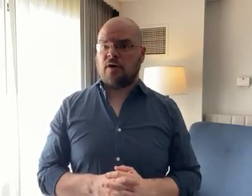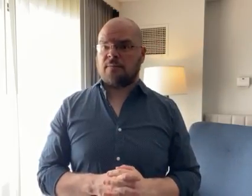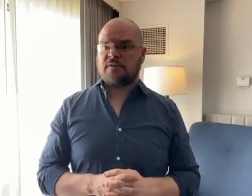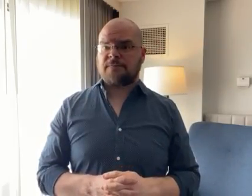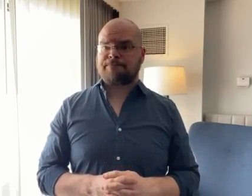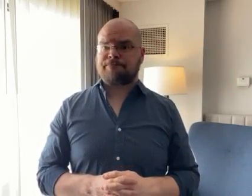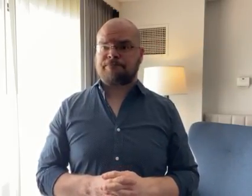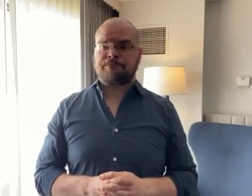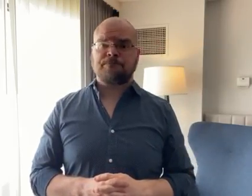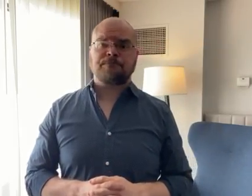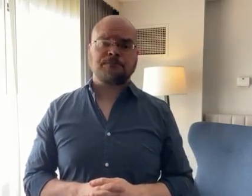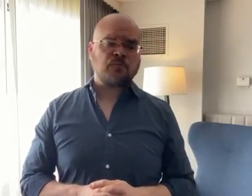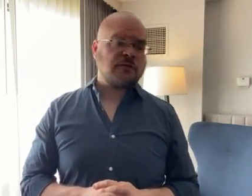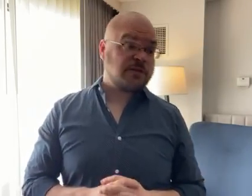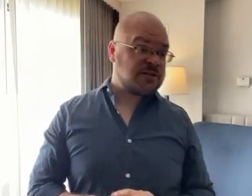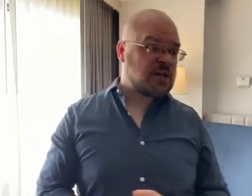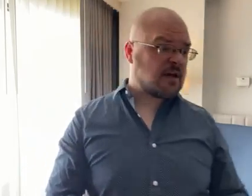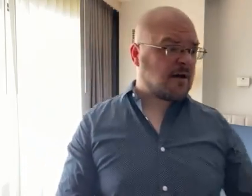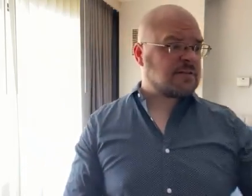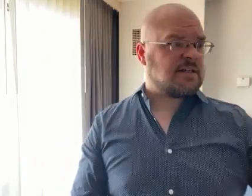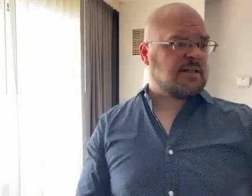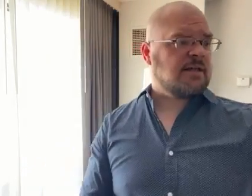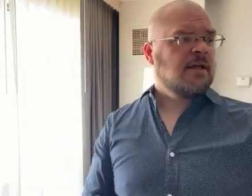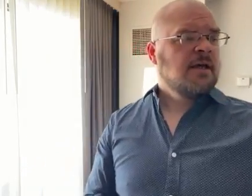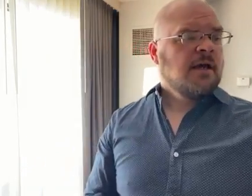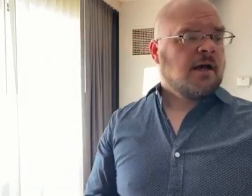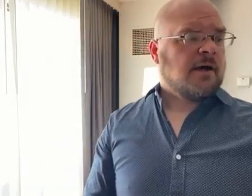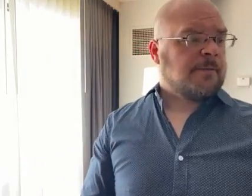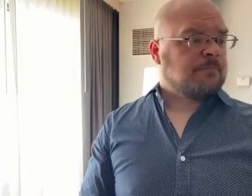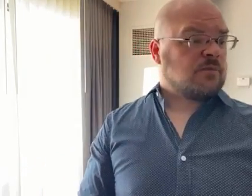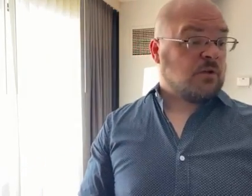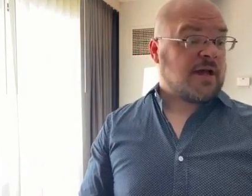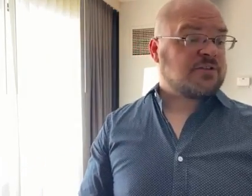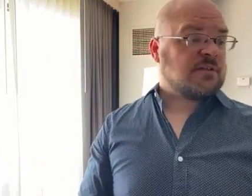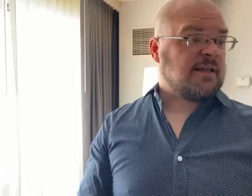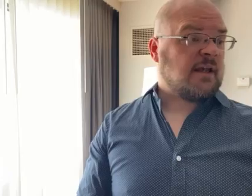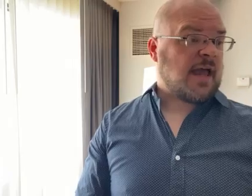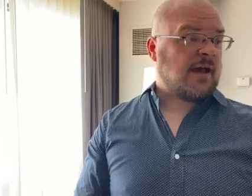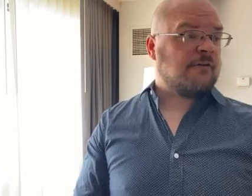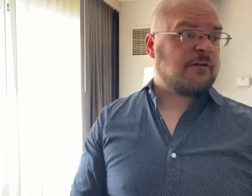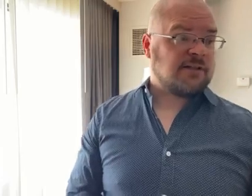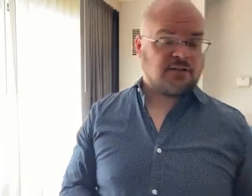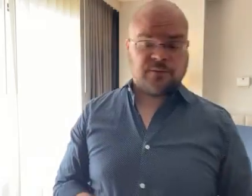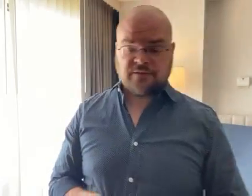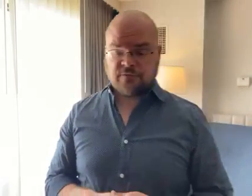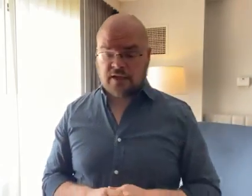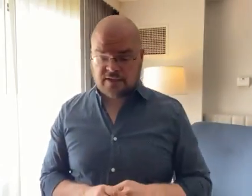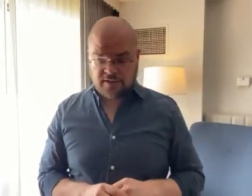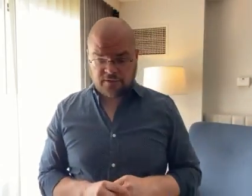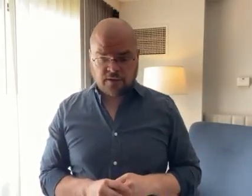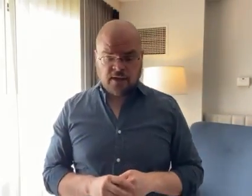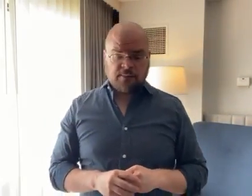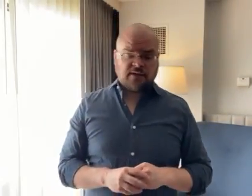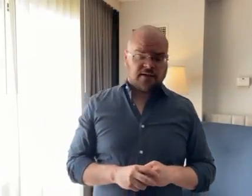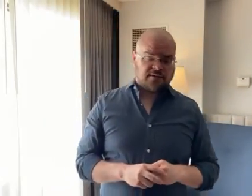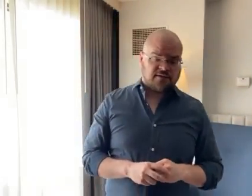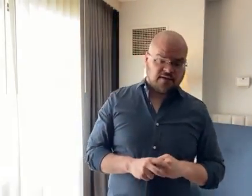Brahms. For the Tchaikovsky, you actually have a little bit of luck here, because